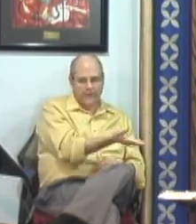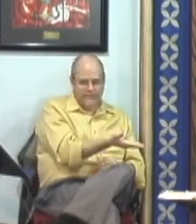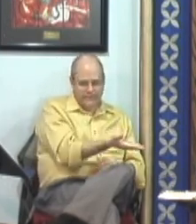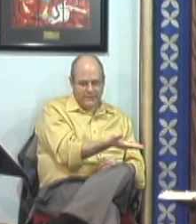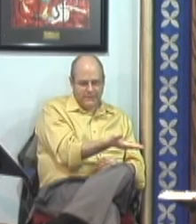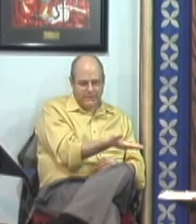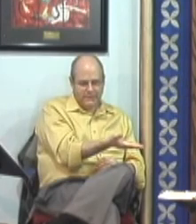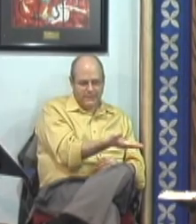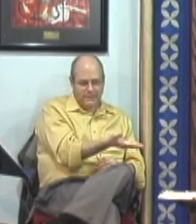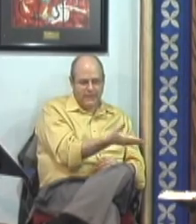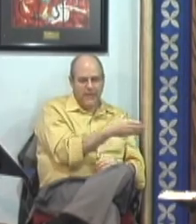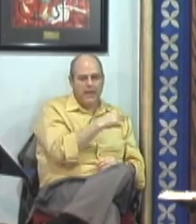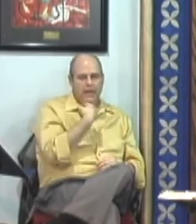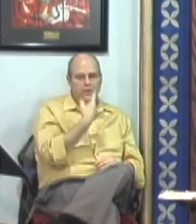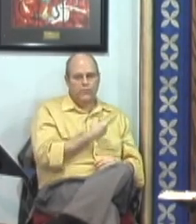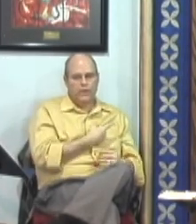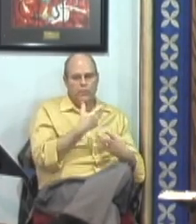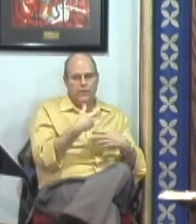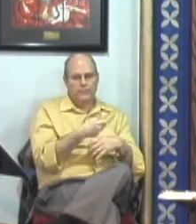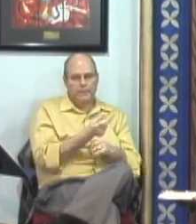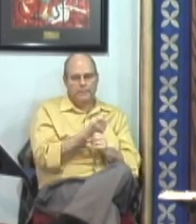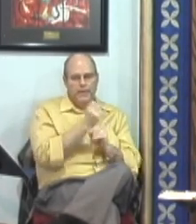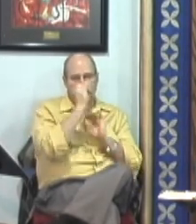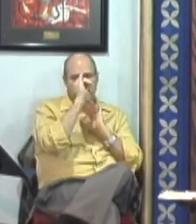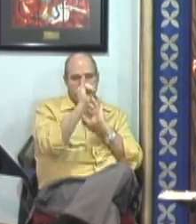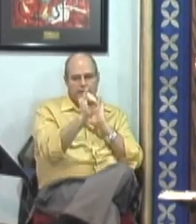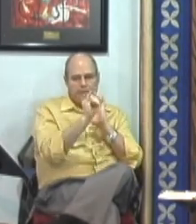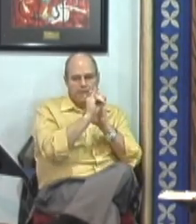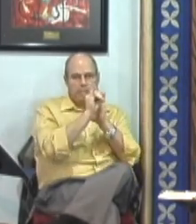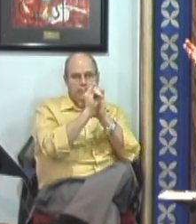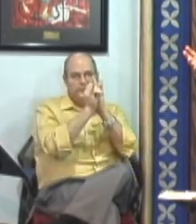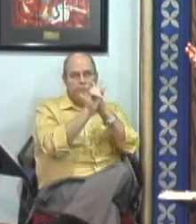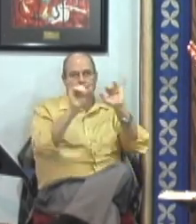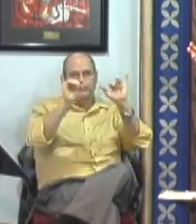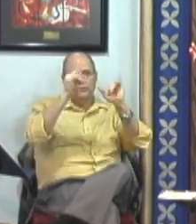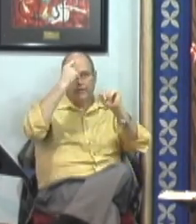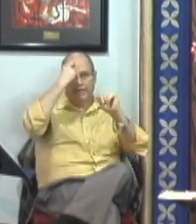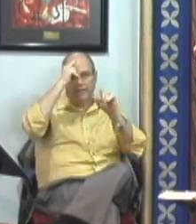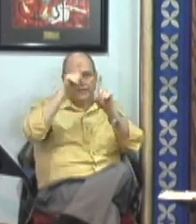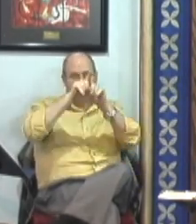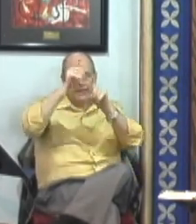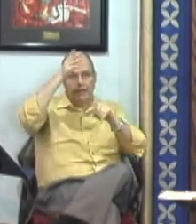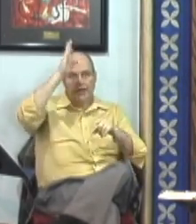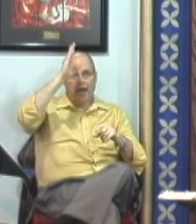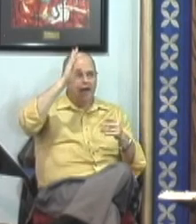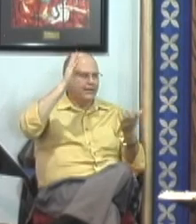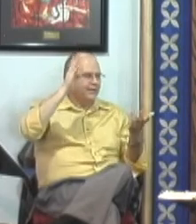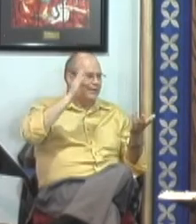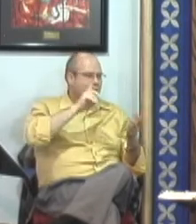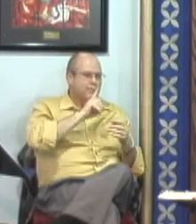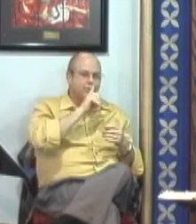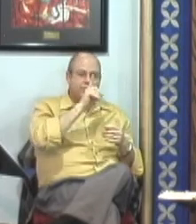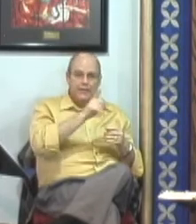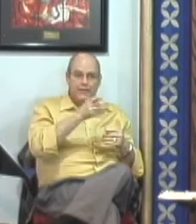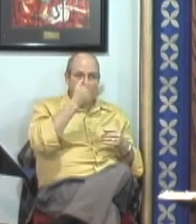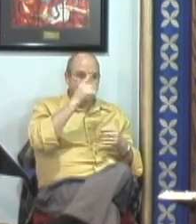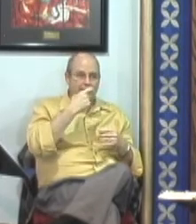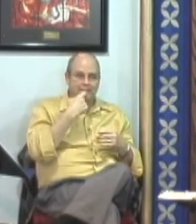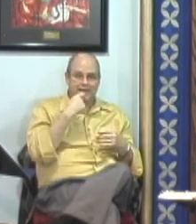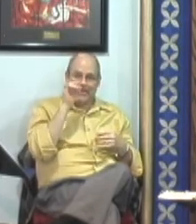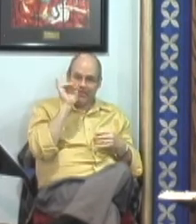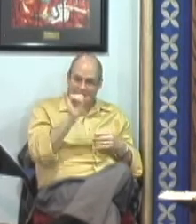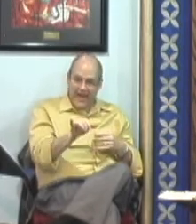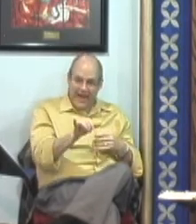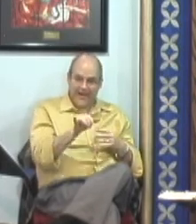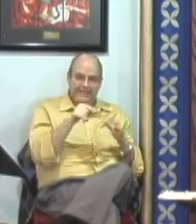right? And we all wanna be made in the image of Yeshua and think like God thinks, but that's actually what God is saying. That's the